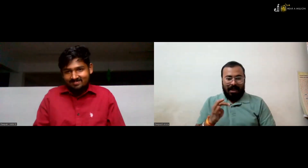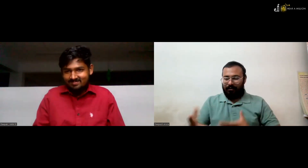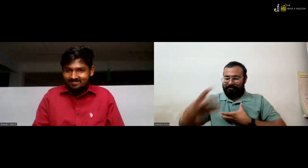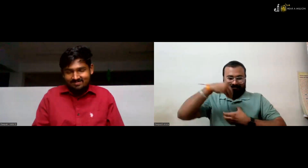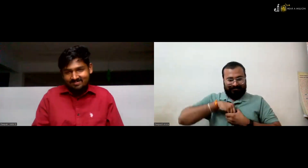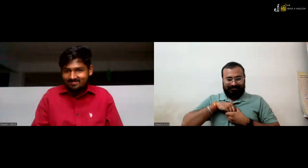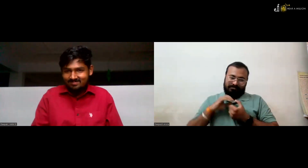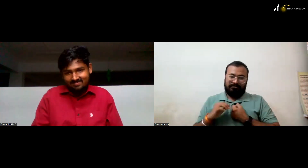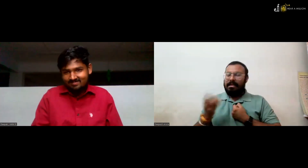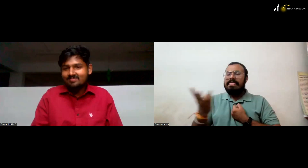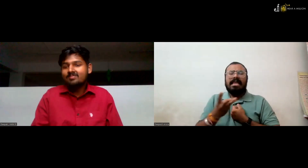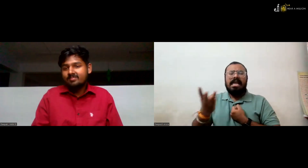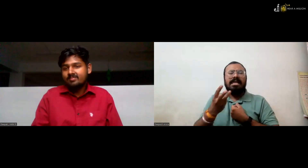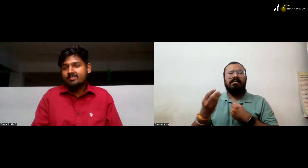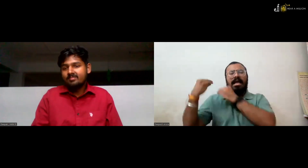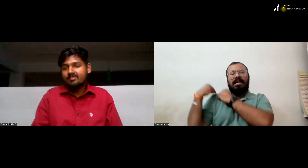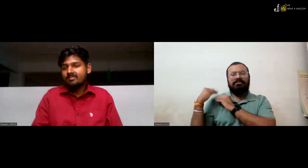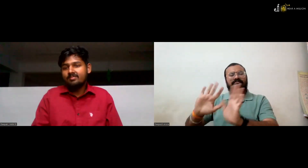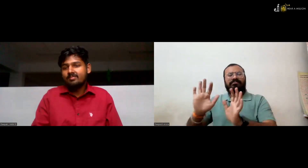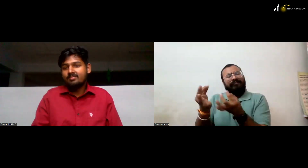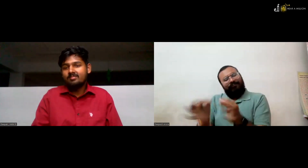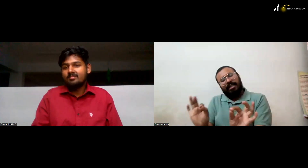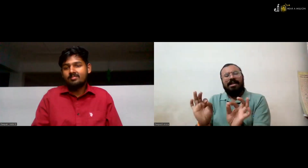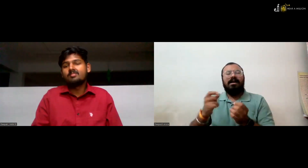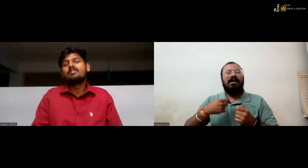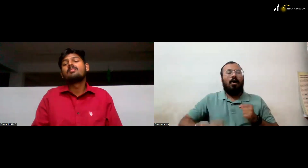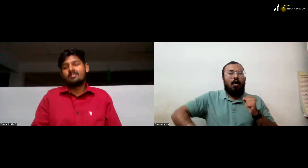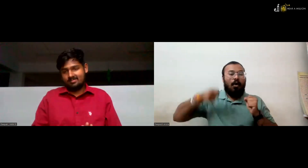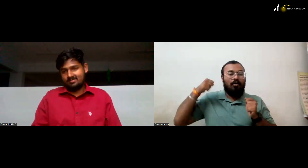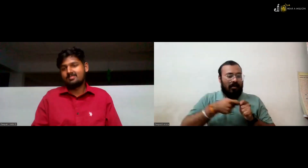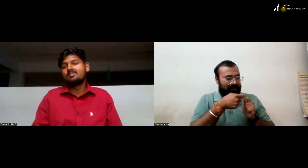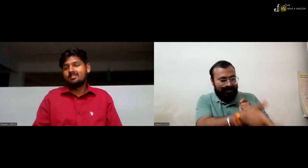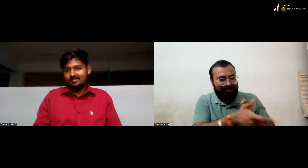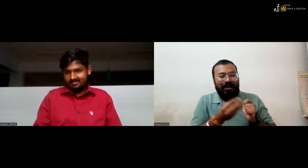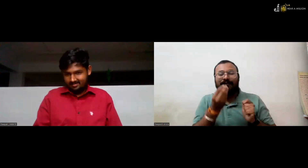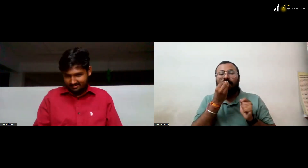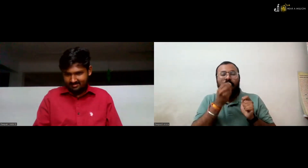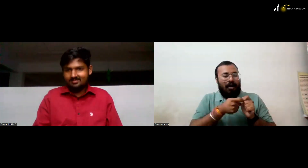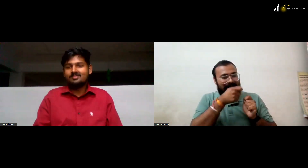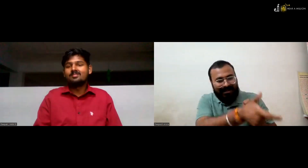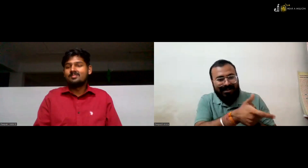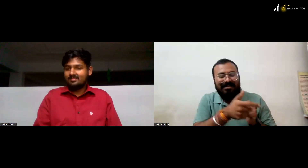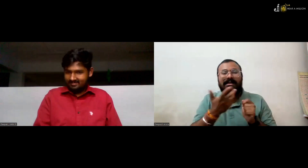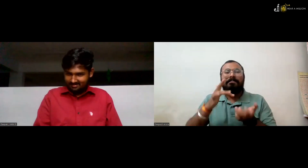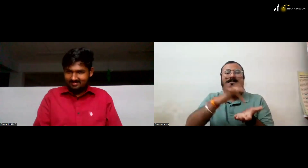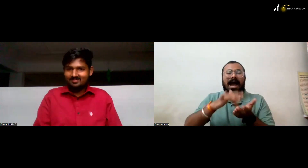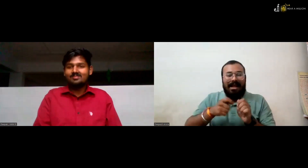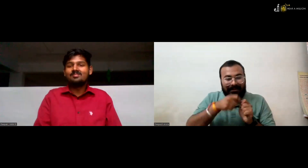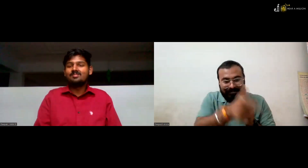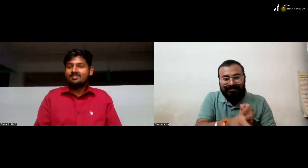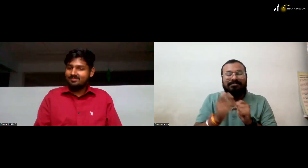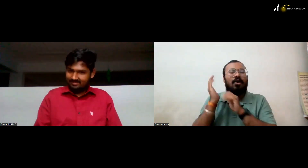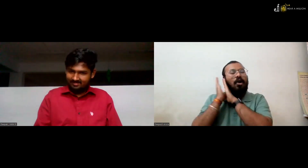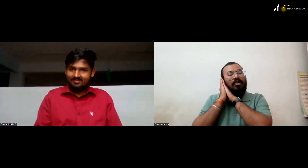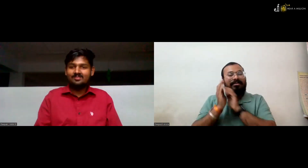will make 4,000, right, from 4 people. And the other 3 people, they will not be responsible to pay at other people. So one